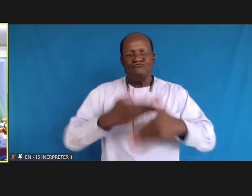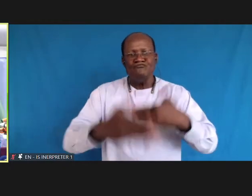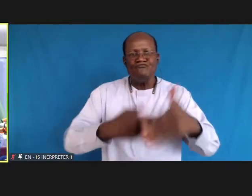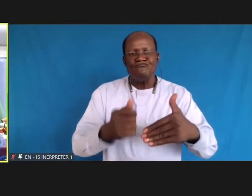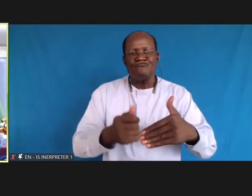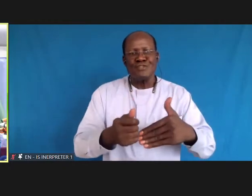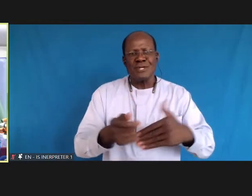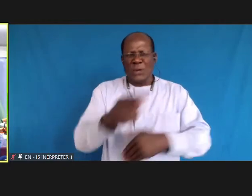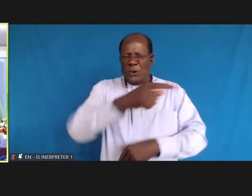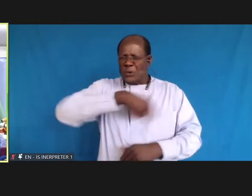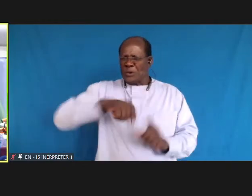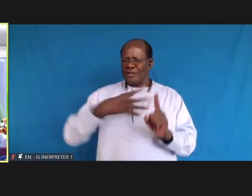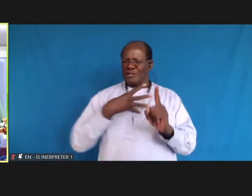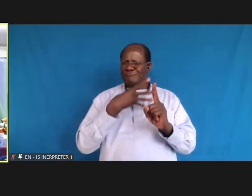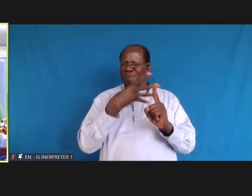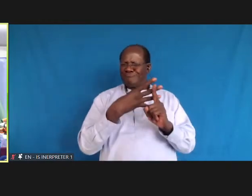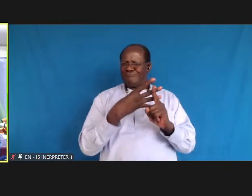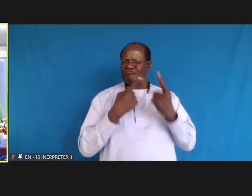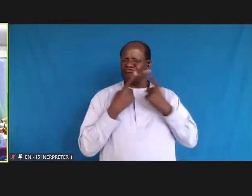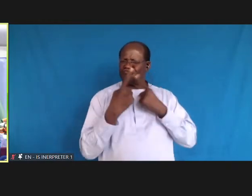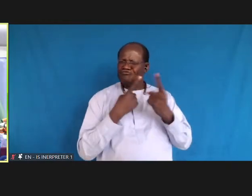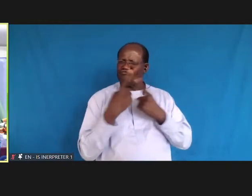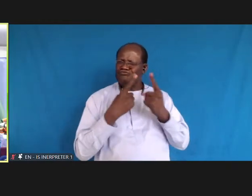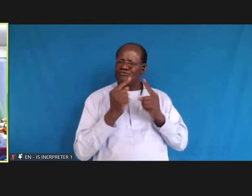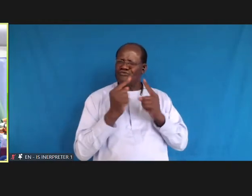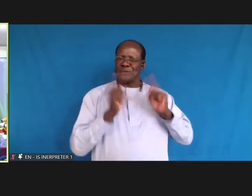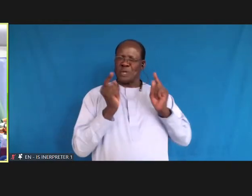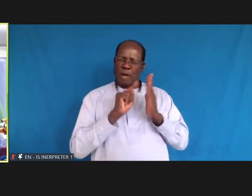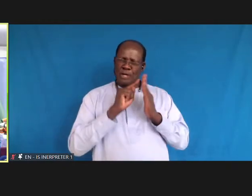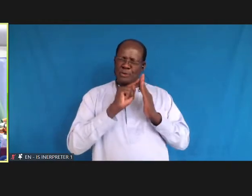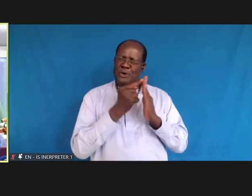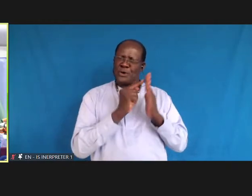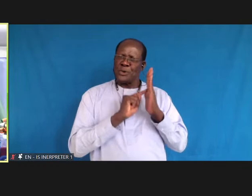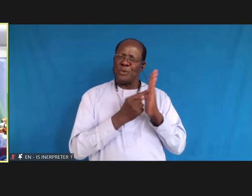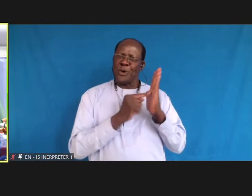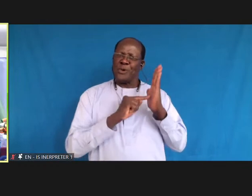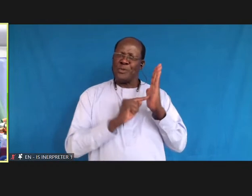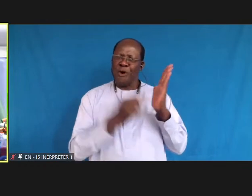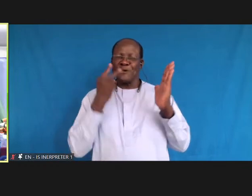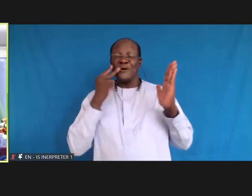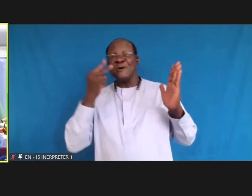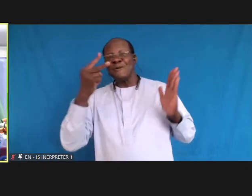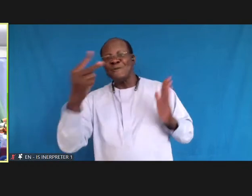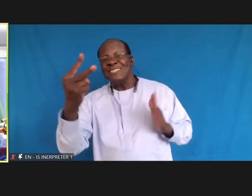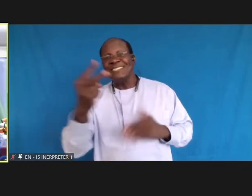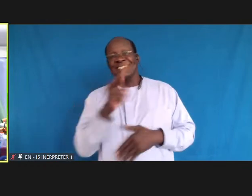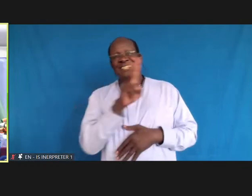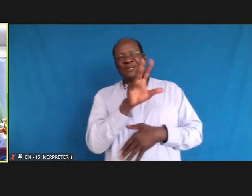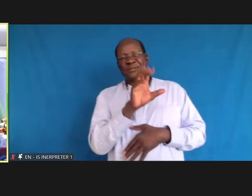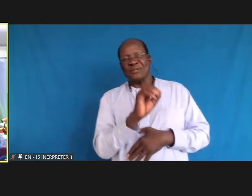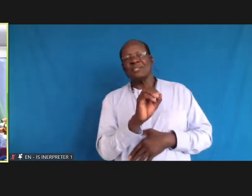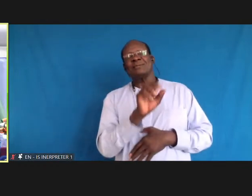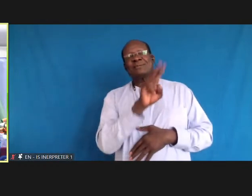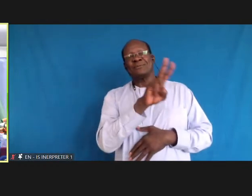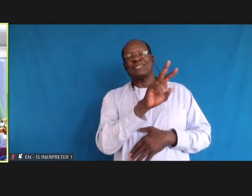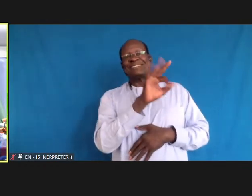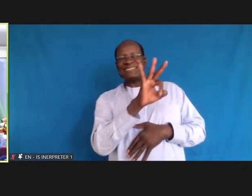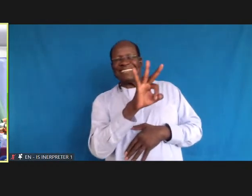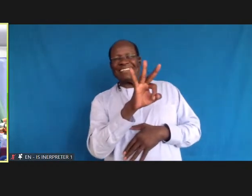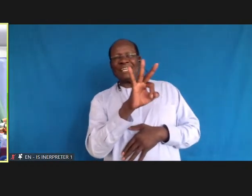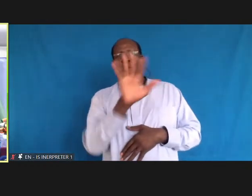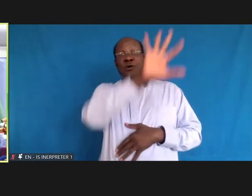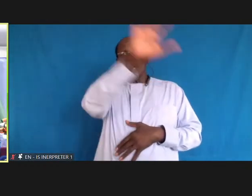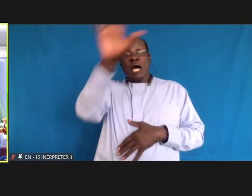SDGs without making articulation with Vision 2063 of the Africa we want. We